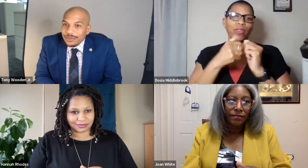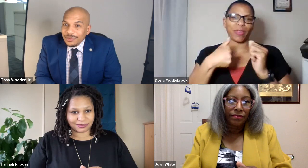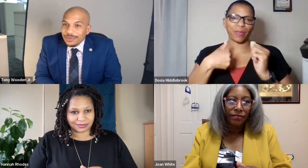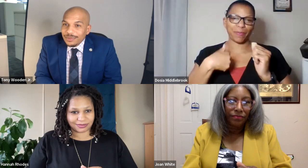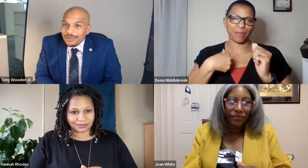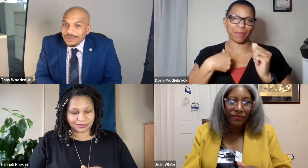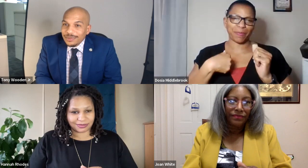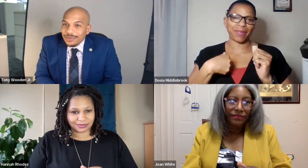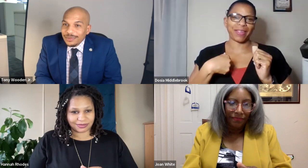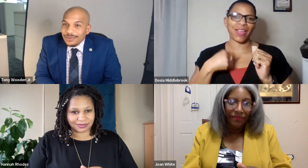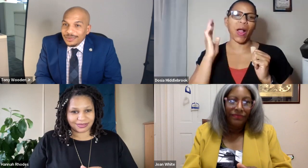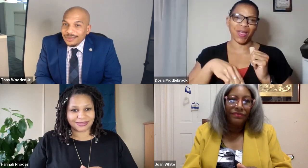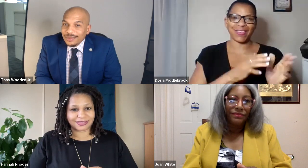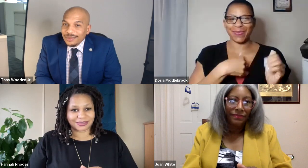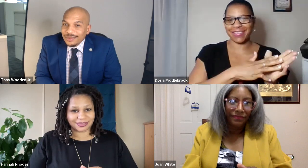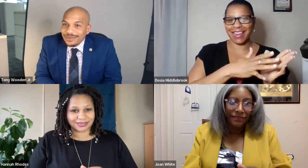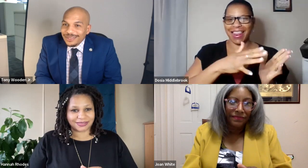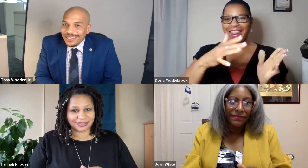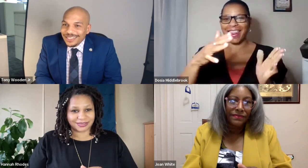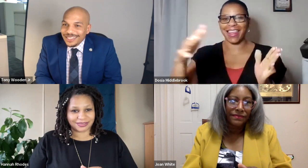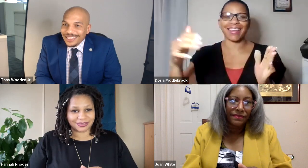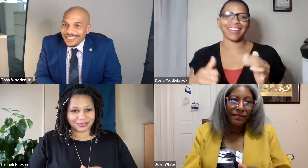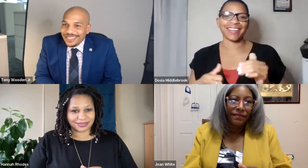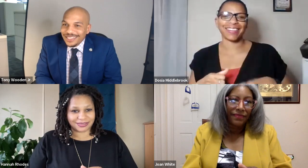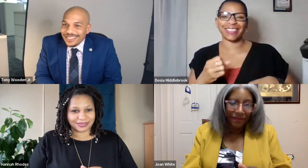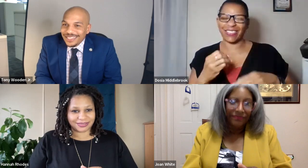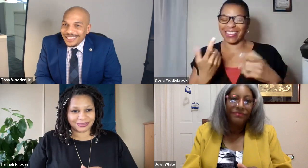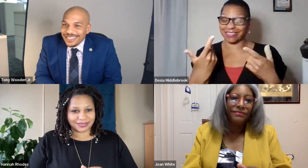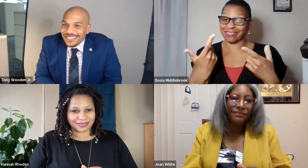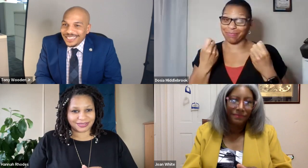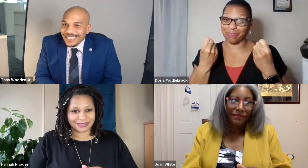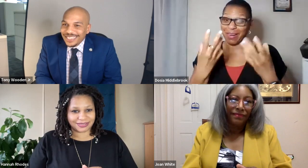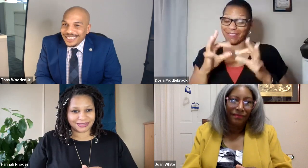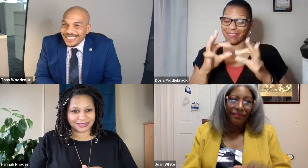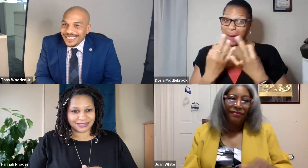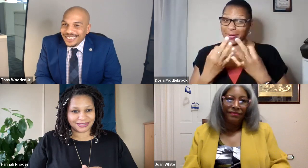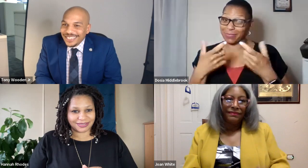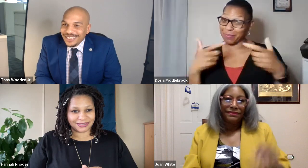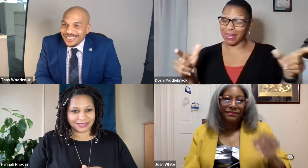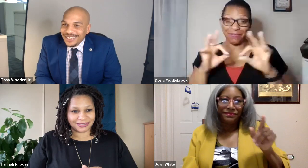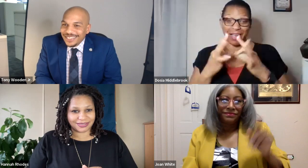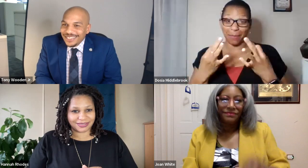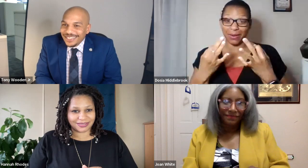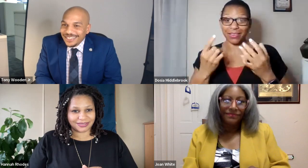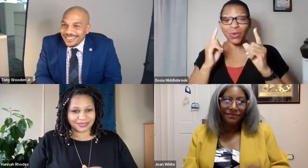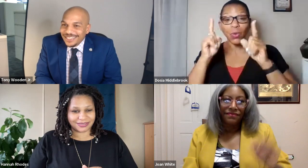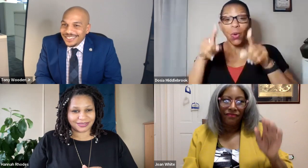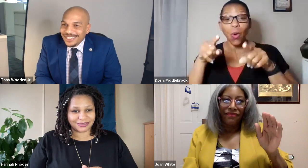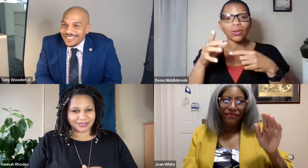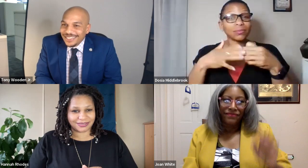I had one cousin that was in school with me as well, all the way through that time. So that was really nice. But a lot of our family, we have